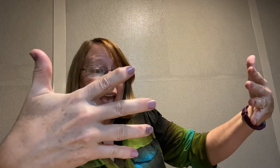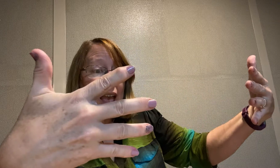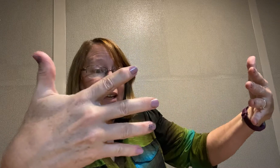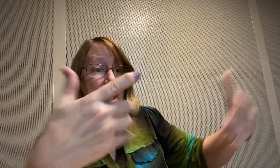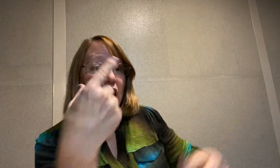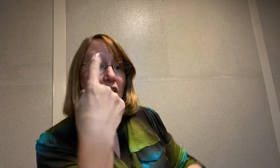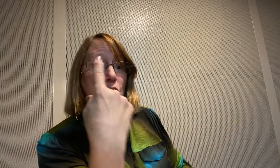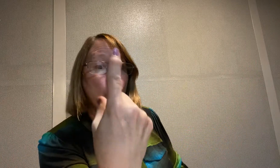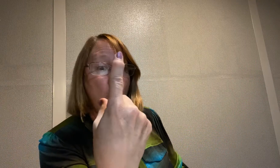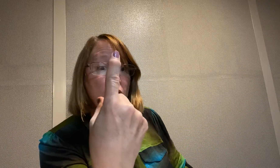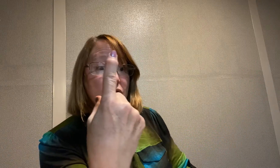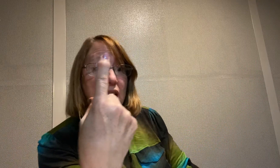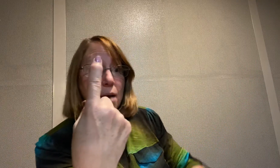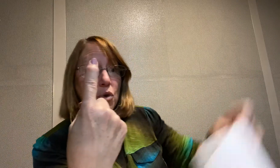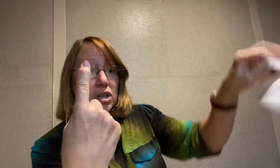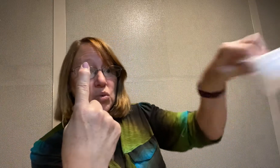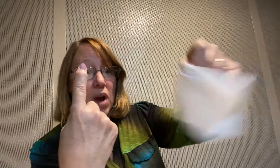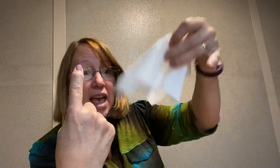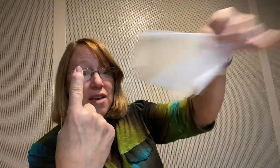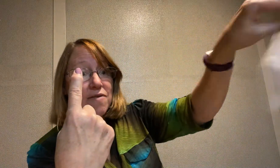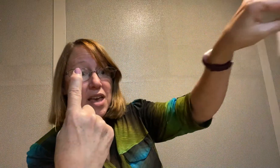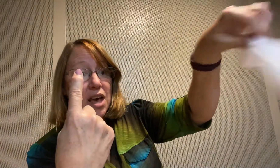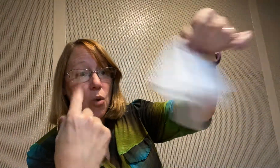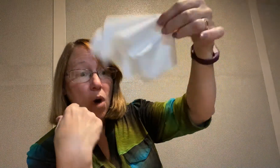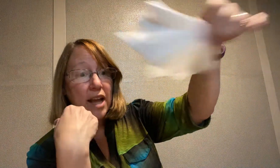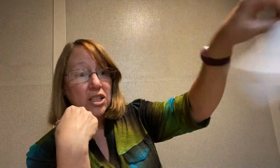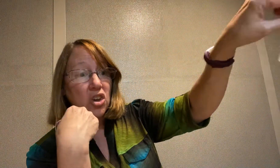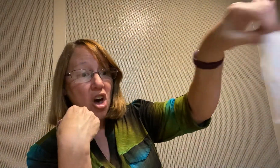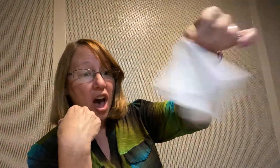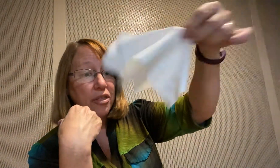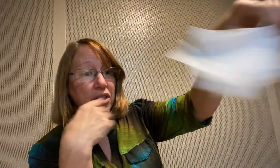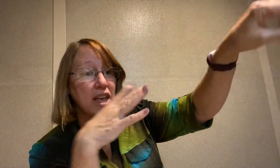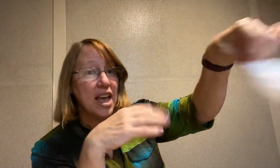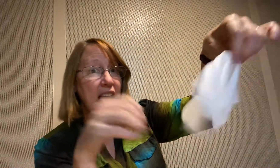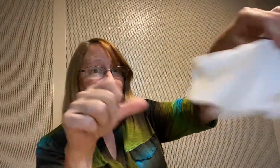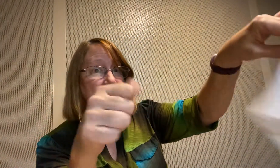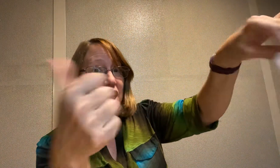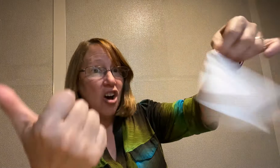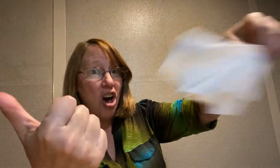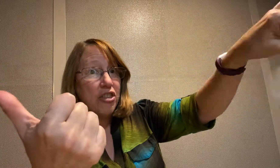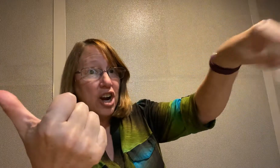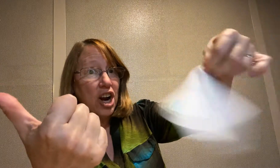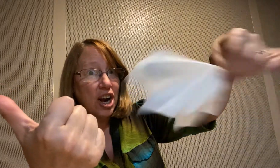stockade, and one of them was waving a white cloth, and the other